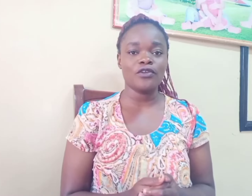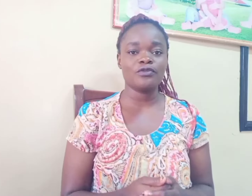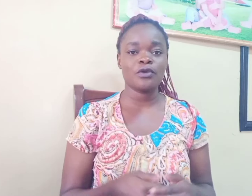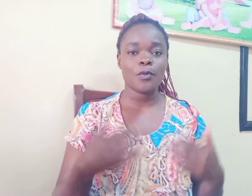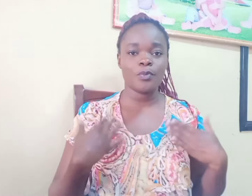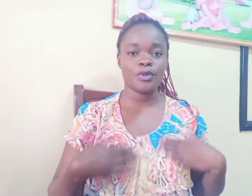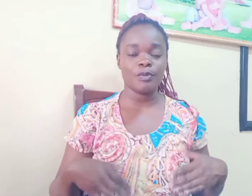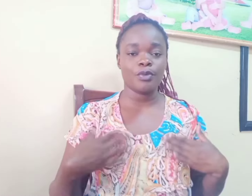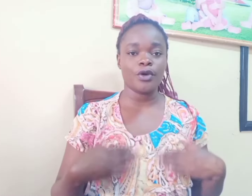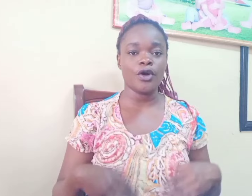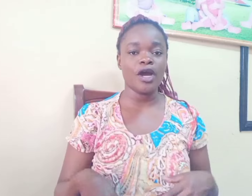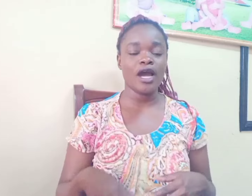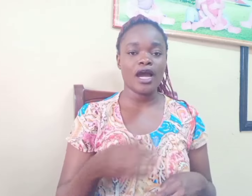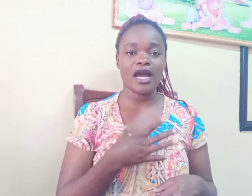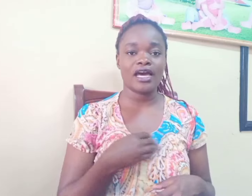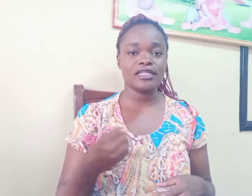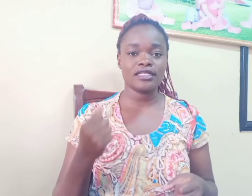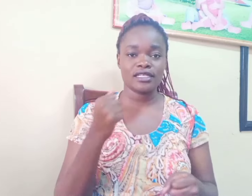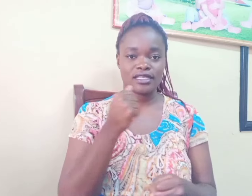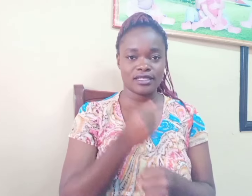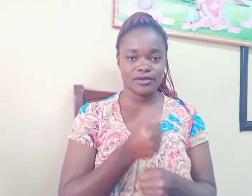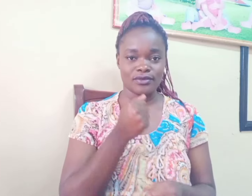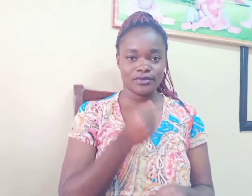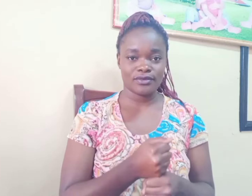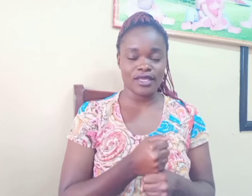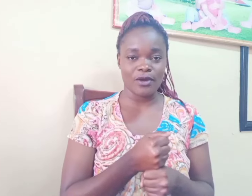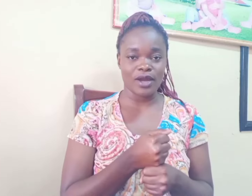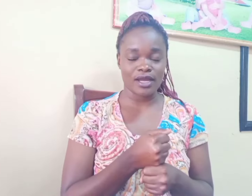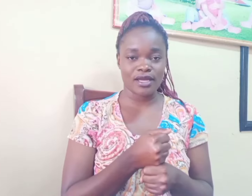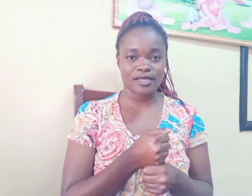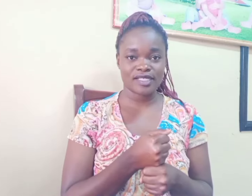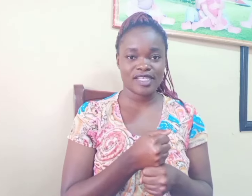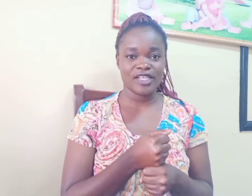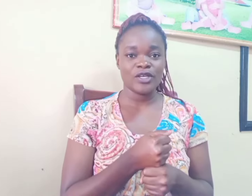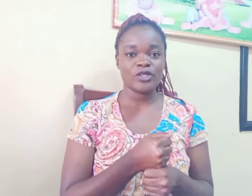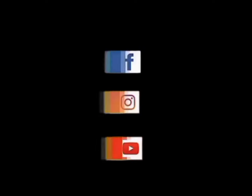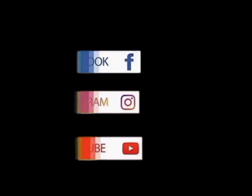of people and their work.